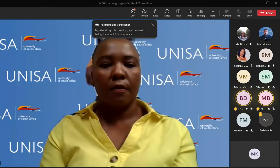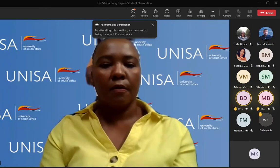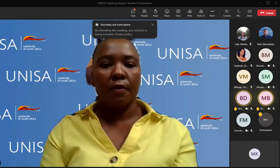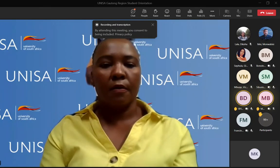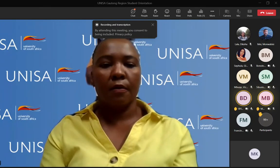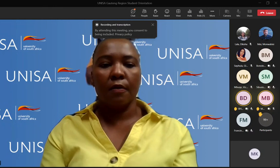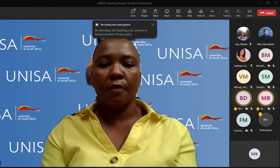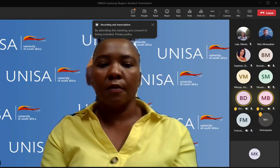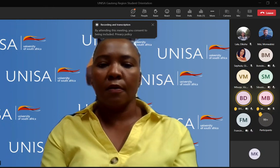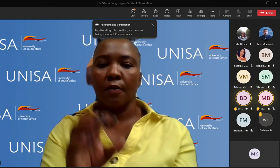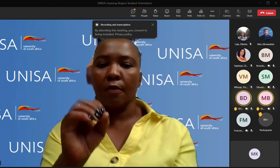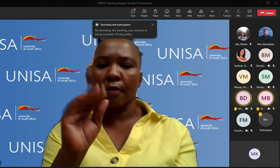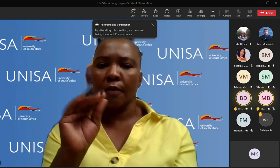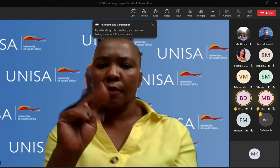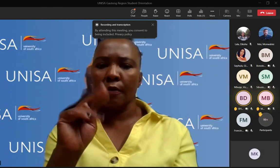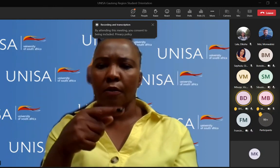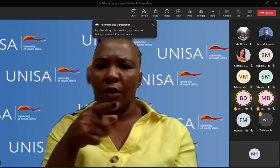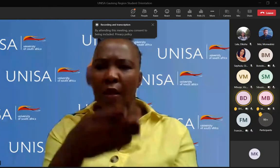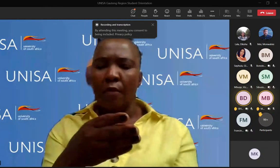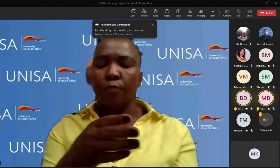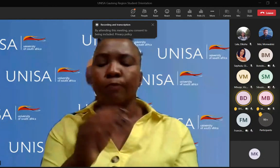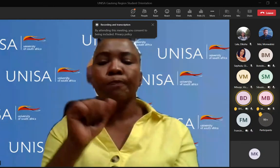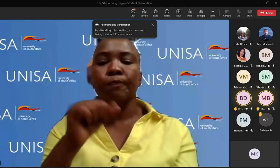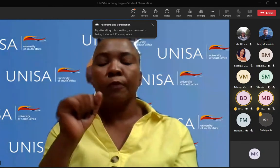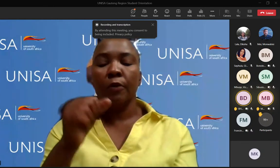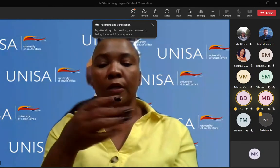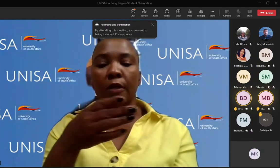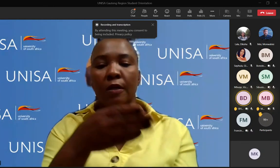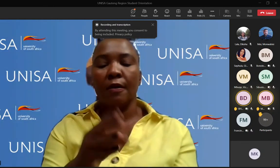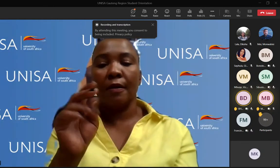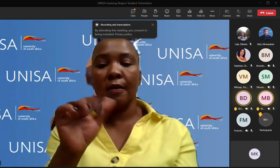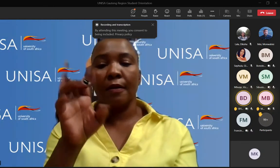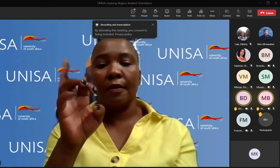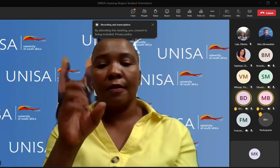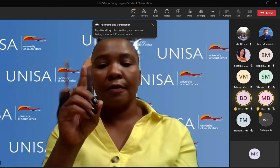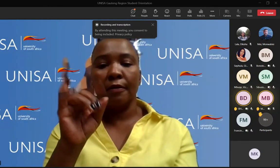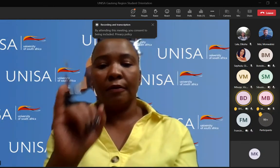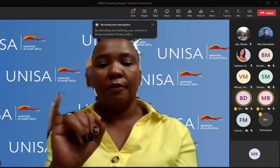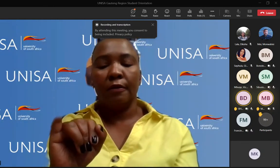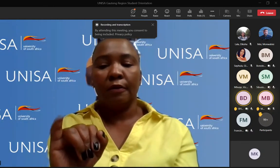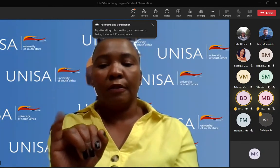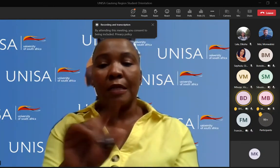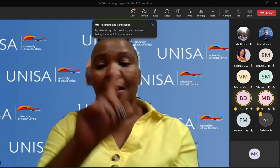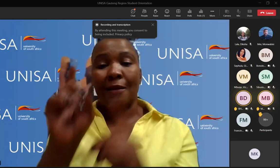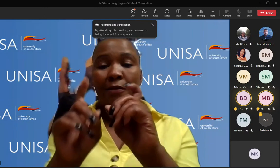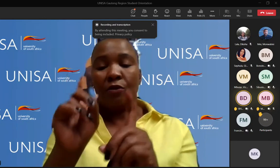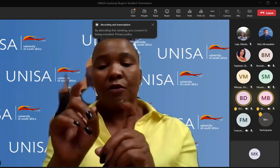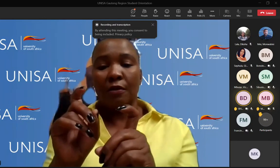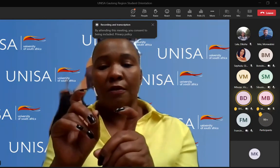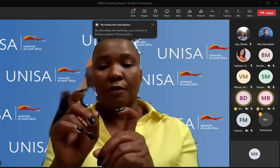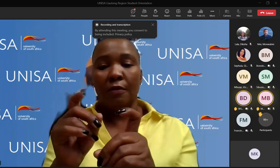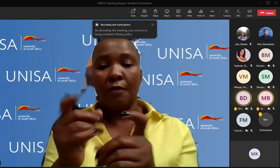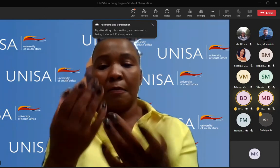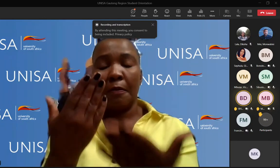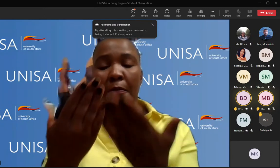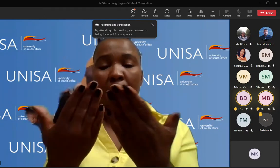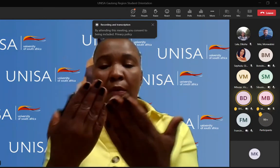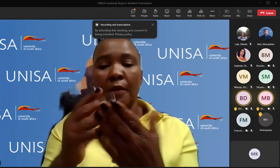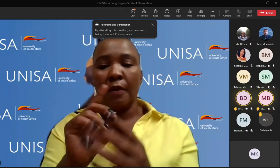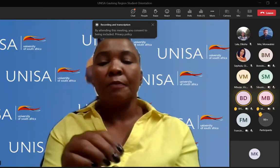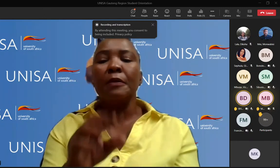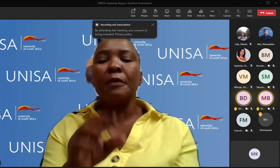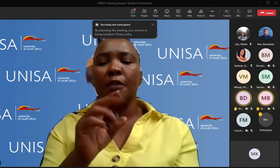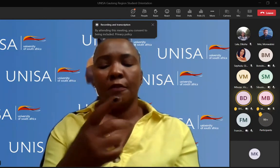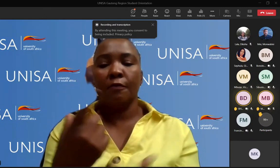yes I'm here yes was asking a question I don't know if you got it or must I repeat it please repeat